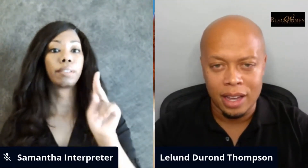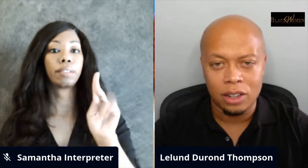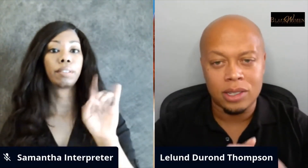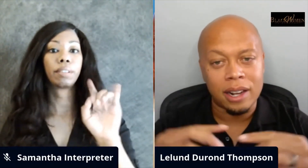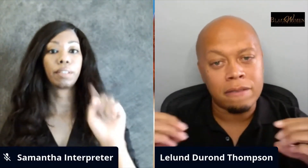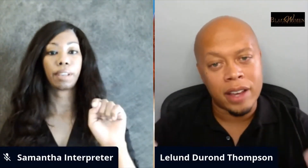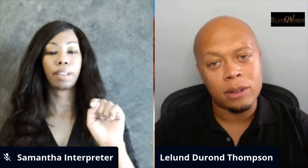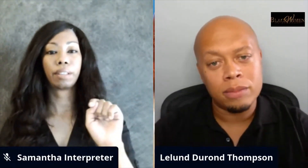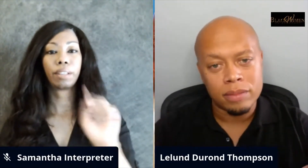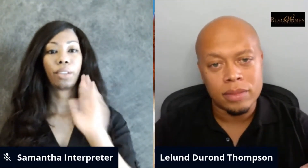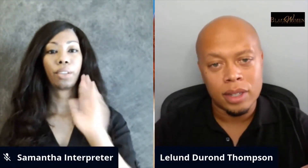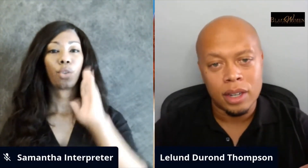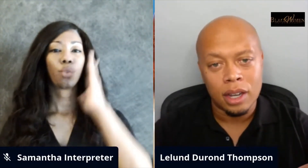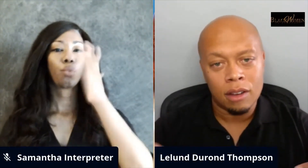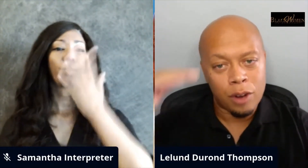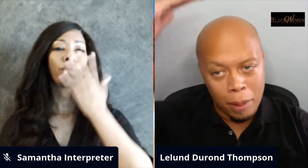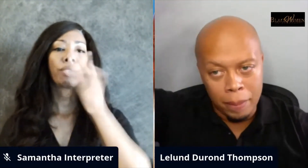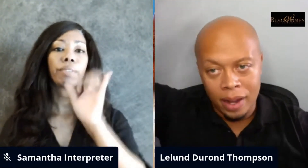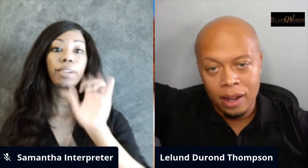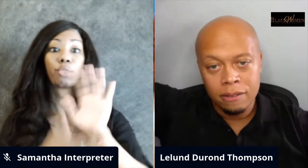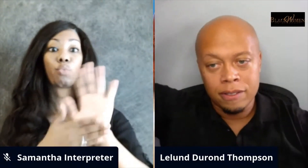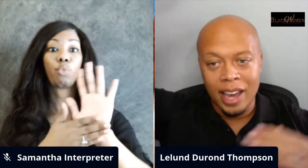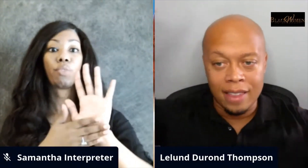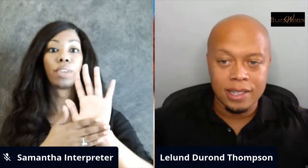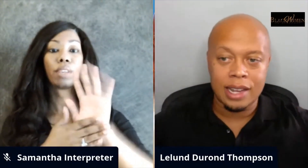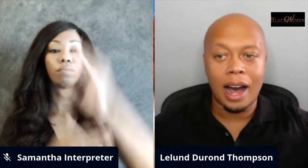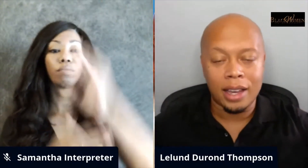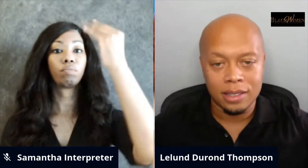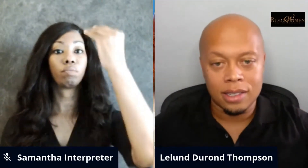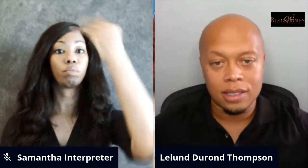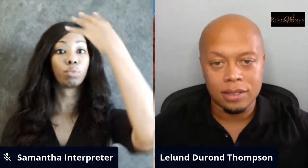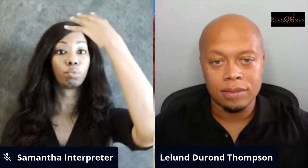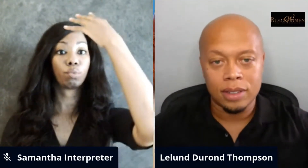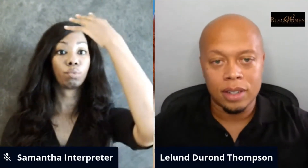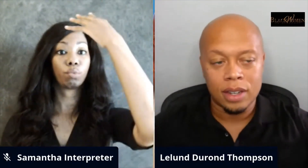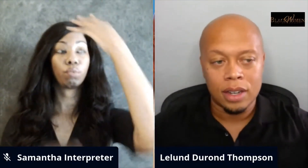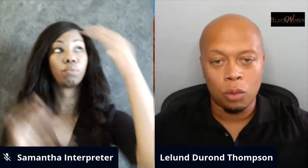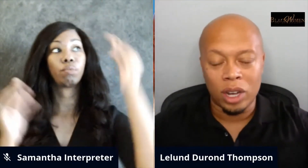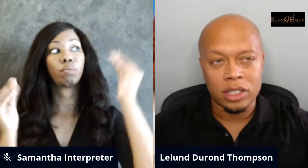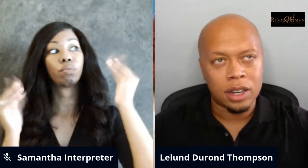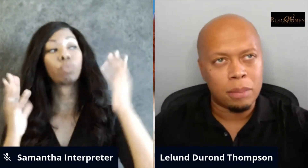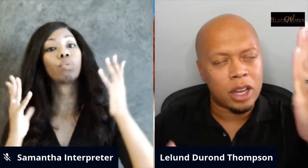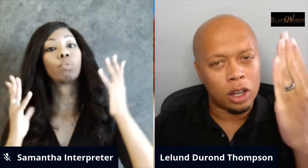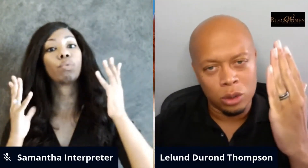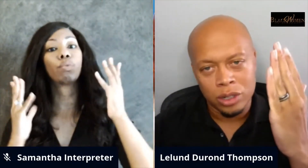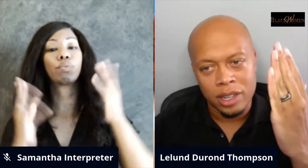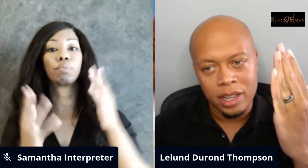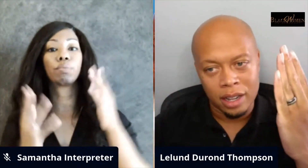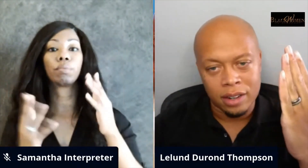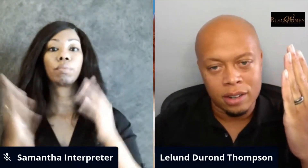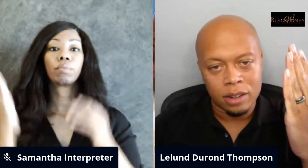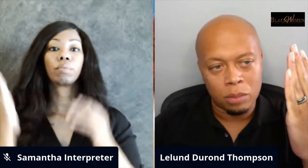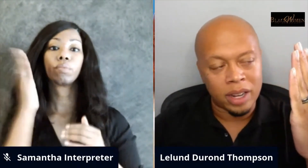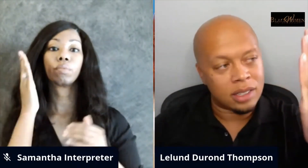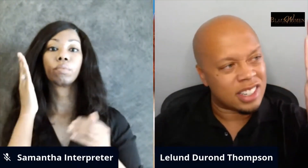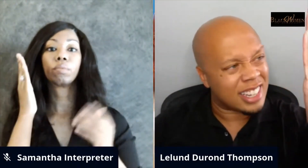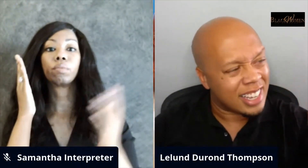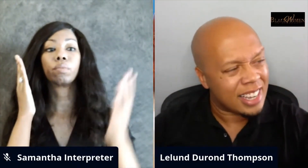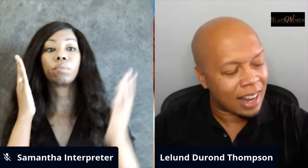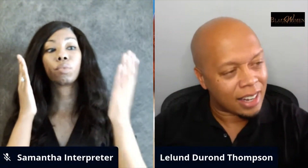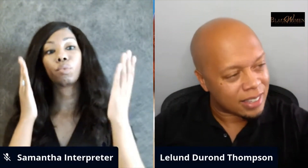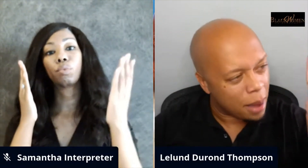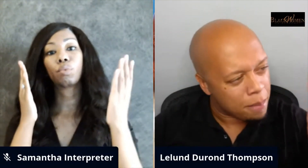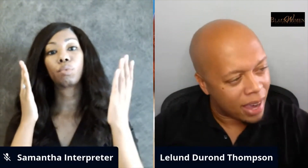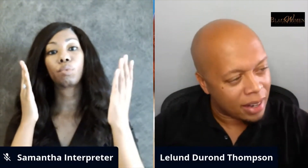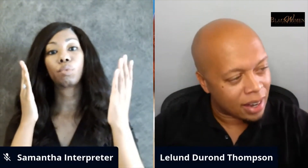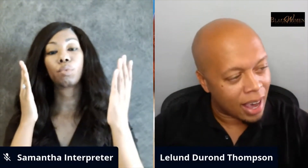lighting that looks like a film from above and the sides. One is gonna be closer than the other because it's the key